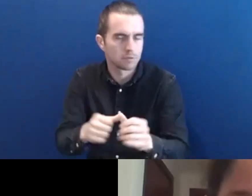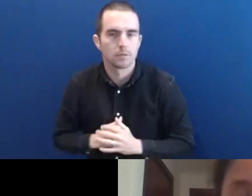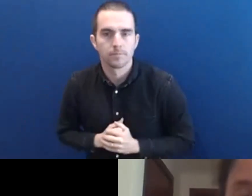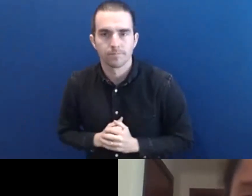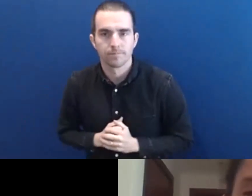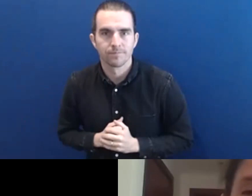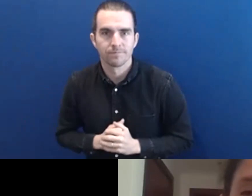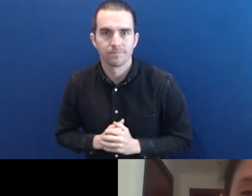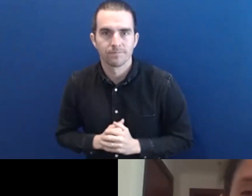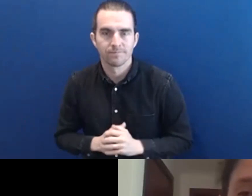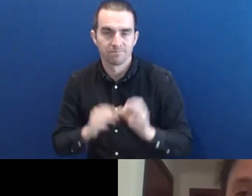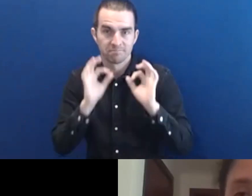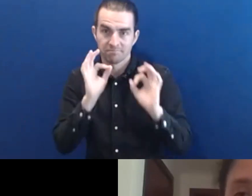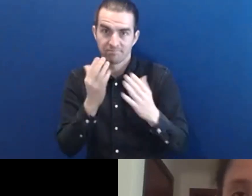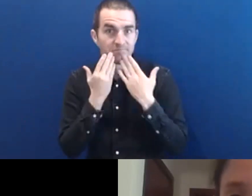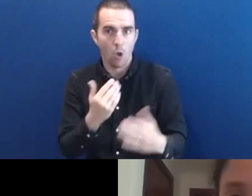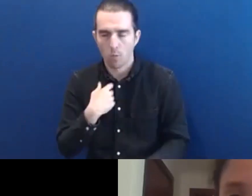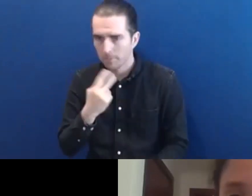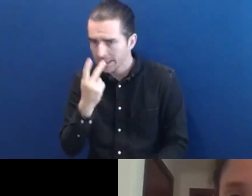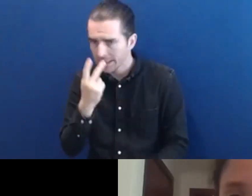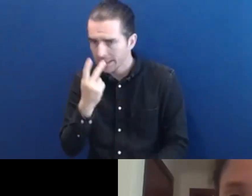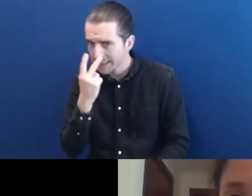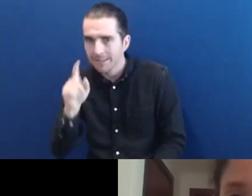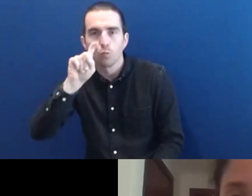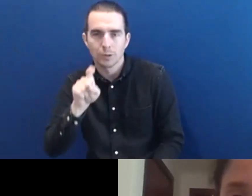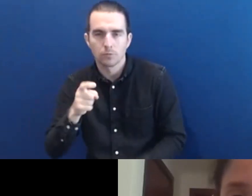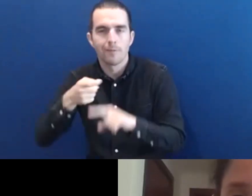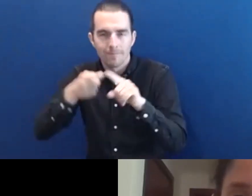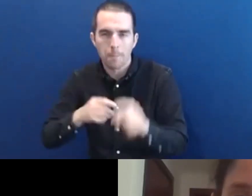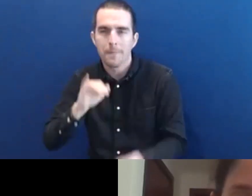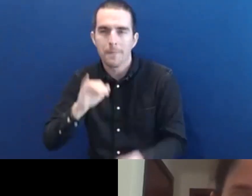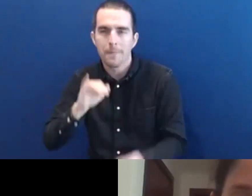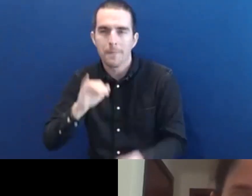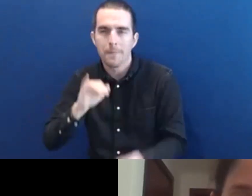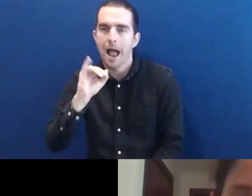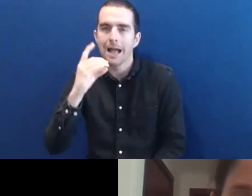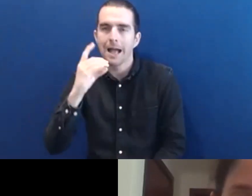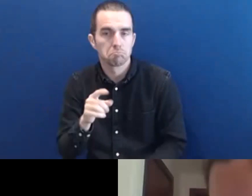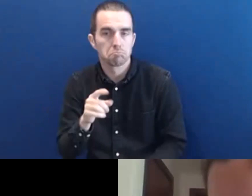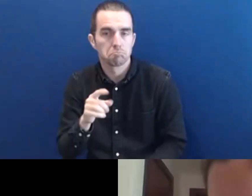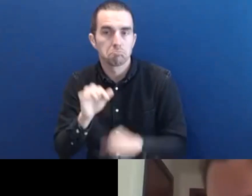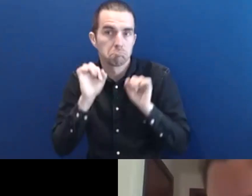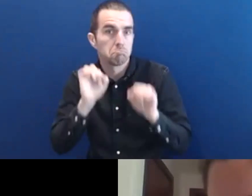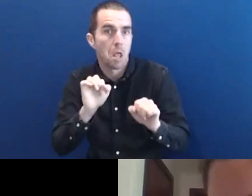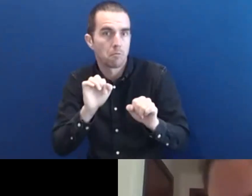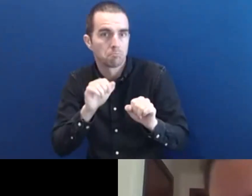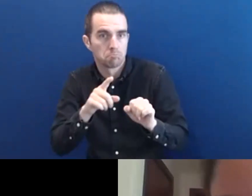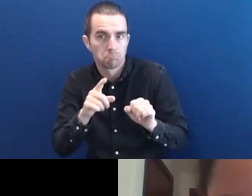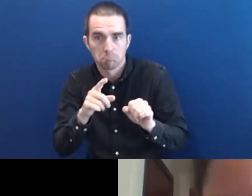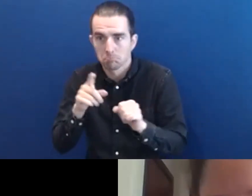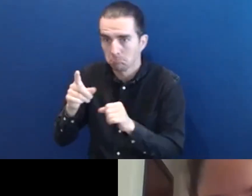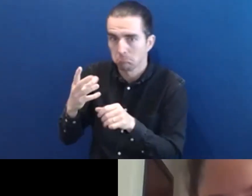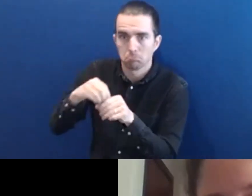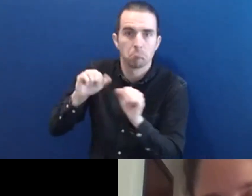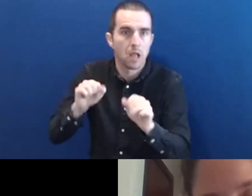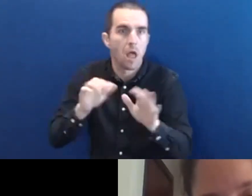in a moment. Augustino, would you like to still share some experience or challenges you had